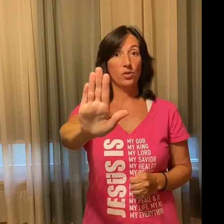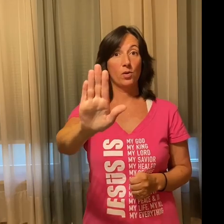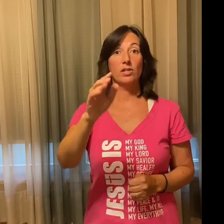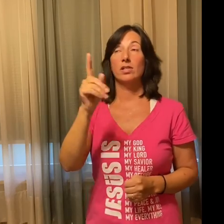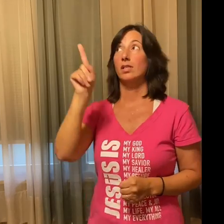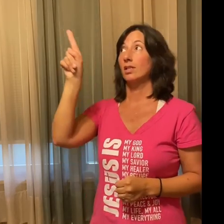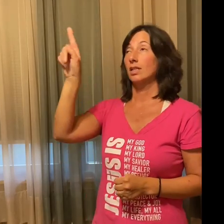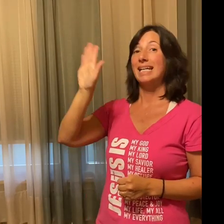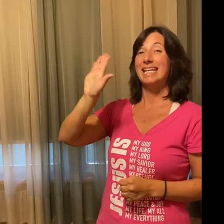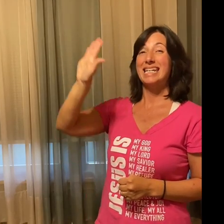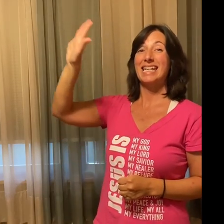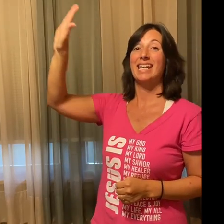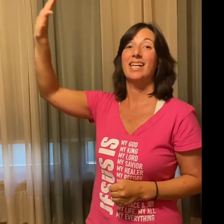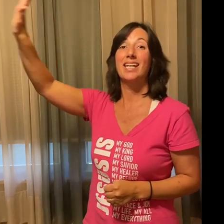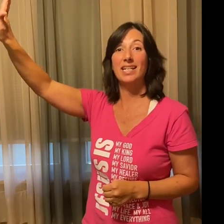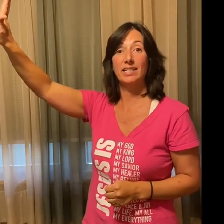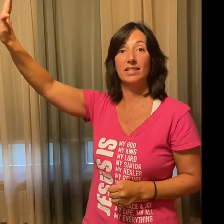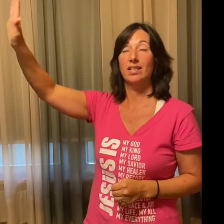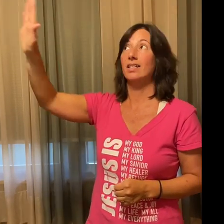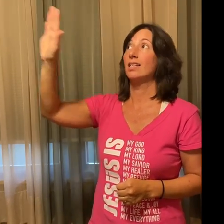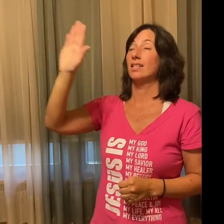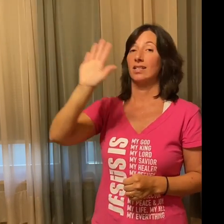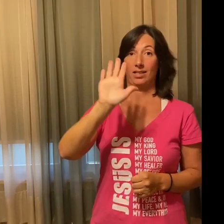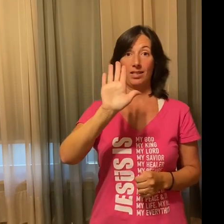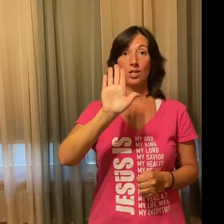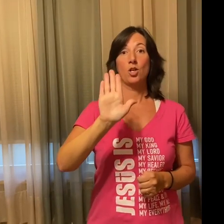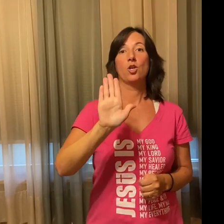This is yours, his.